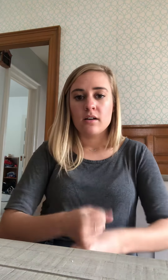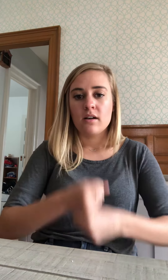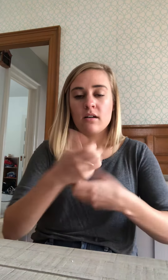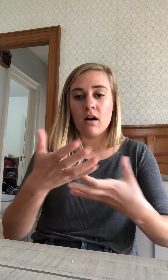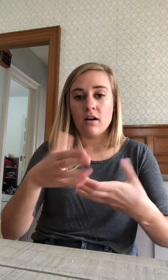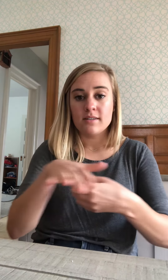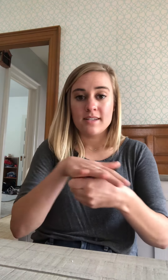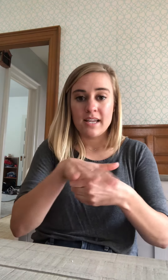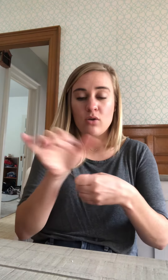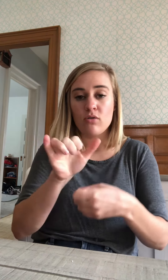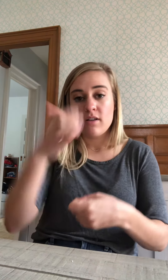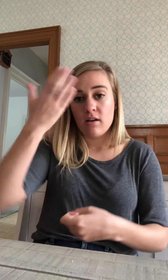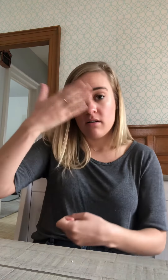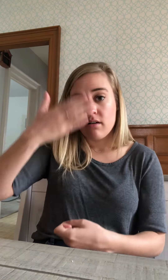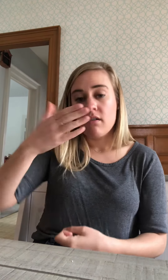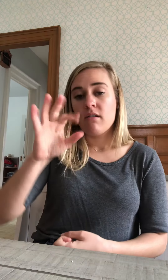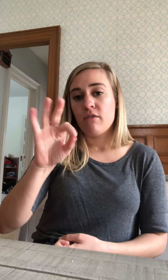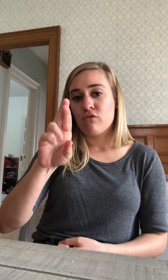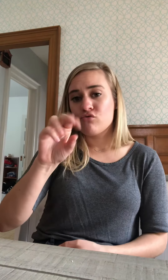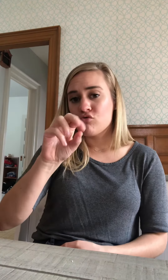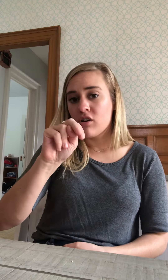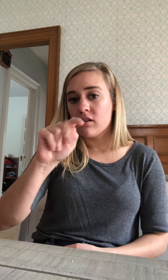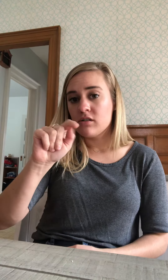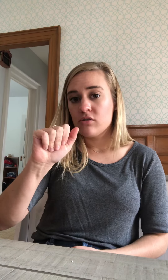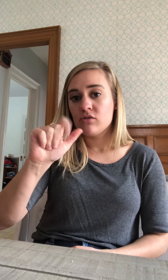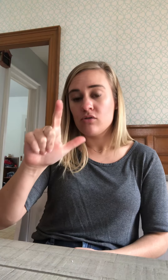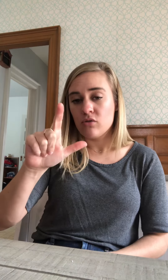frontal sinus, you can actually get some brain symptoms from these.